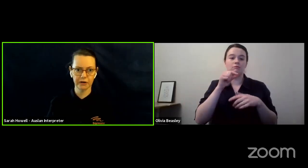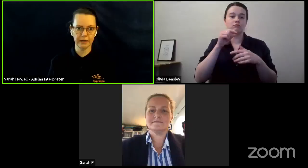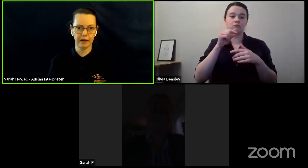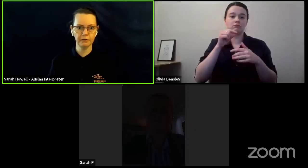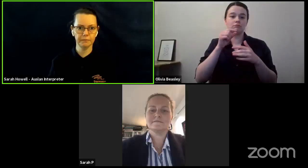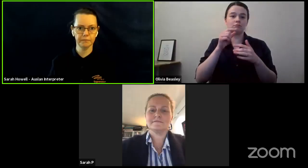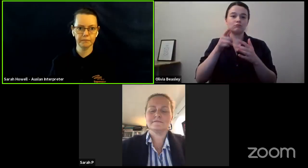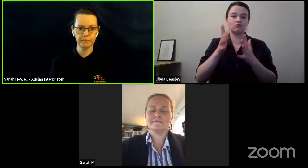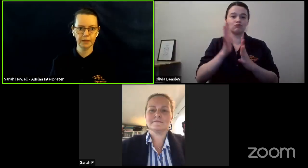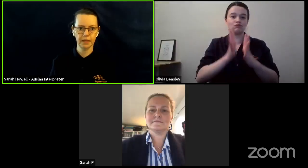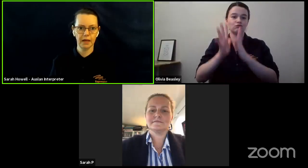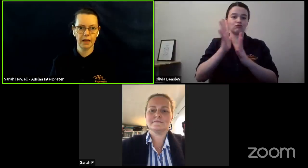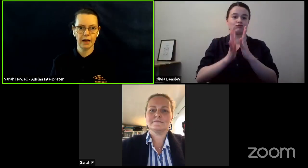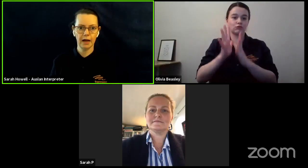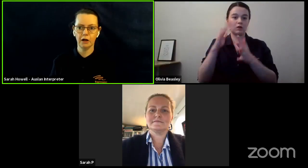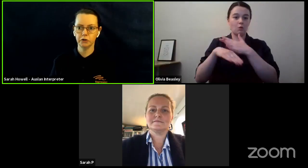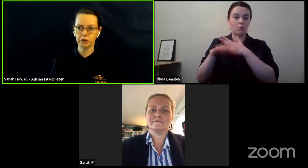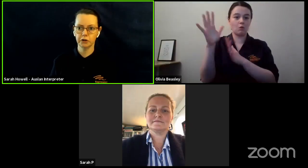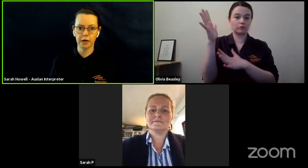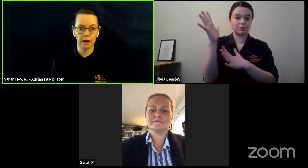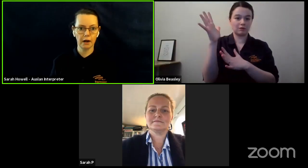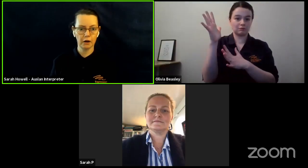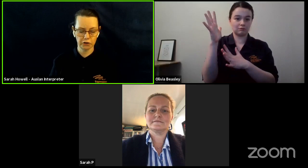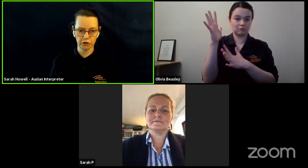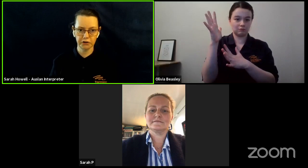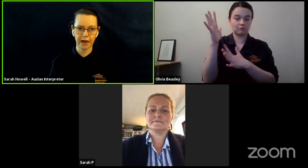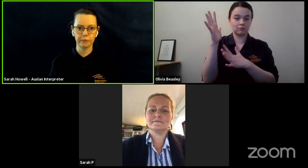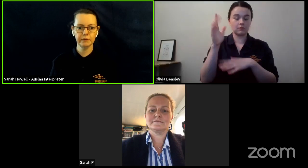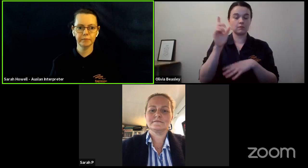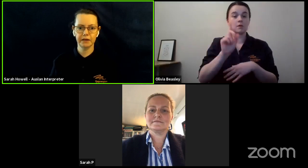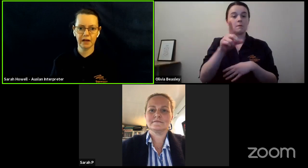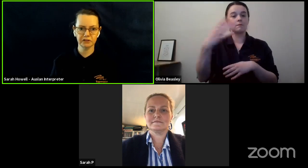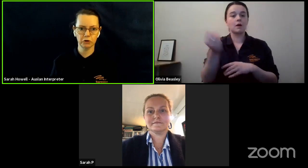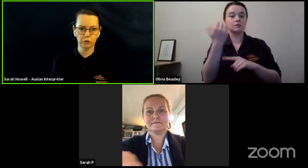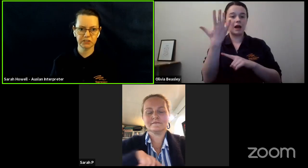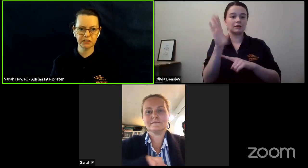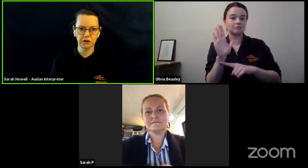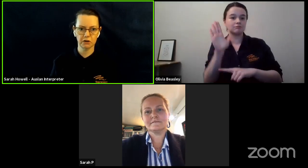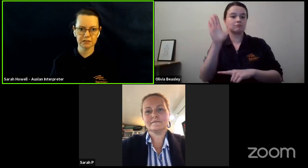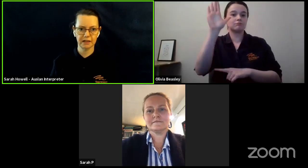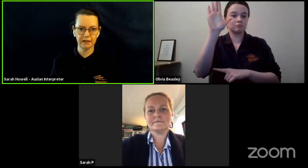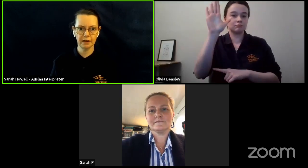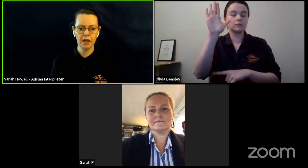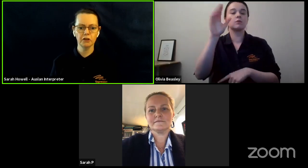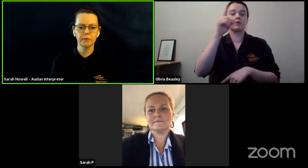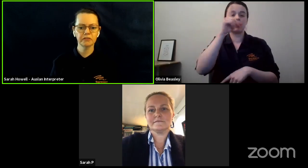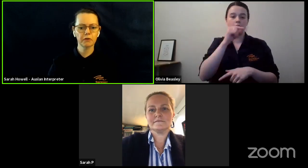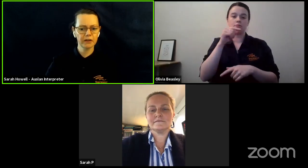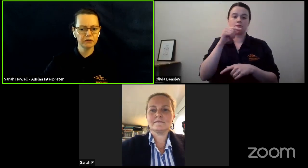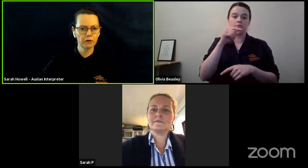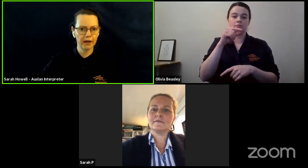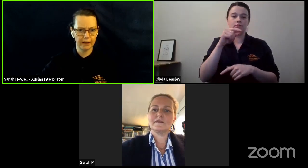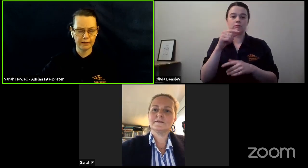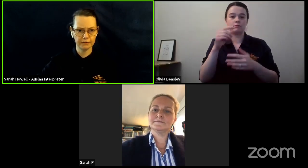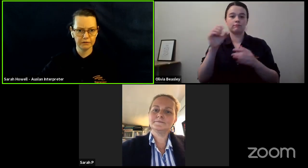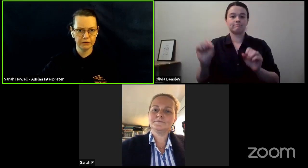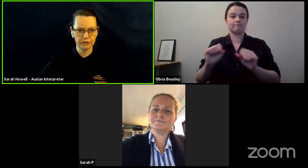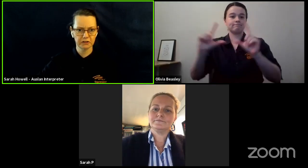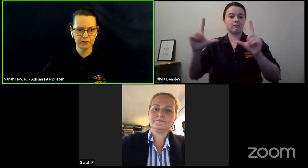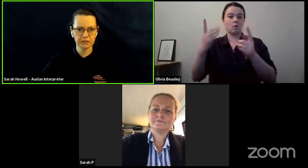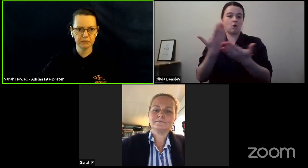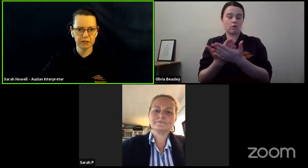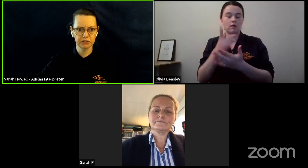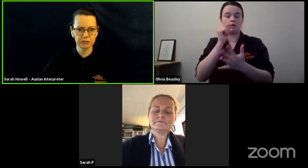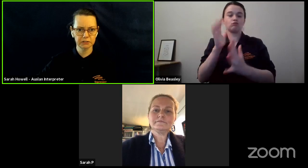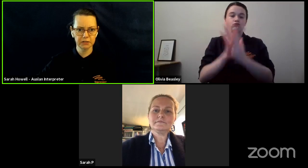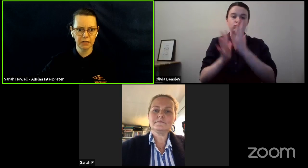Zoom we're in now. You can turn on your camera and ask your question in Auslan. You must raise your hand.